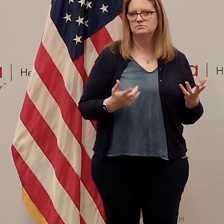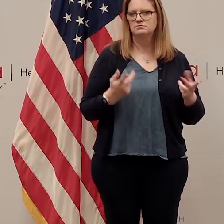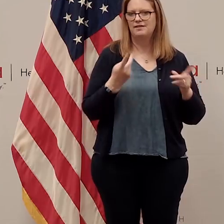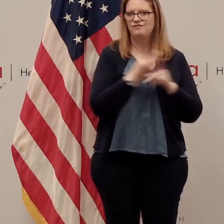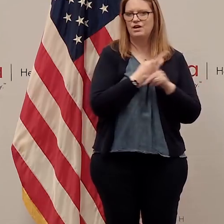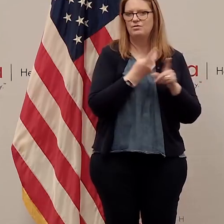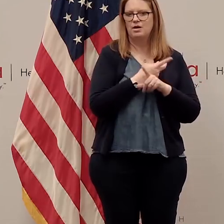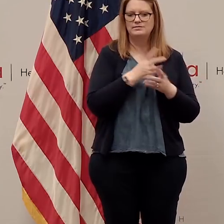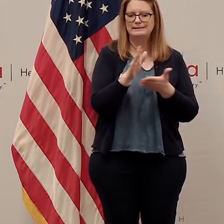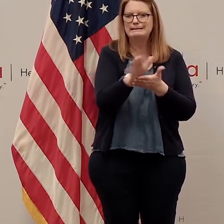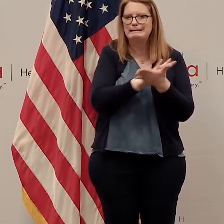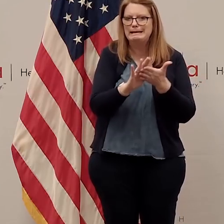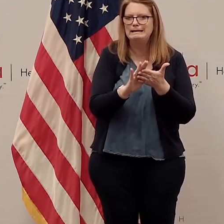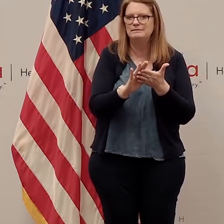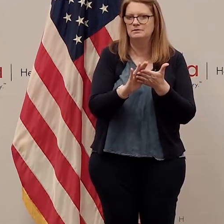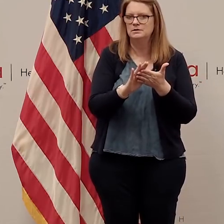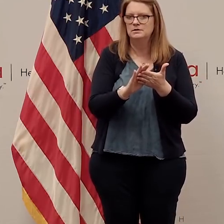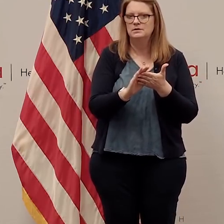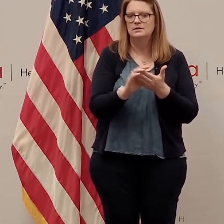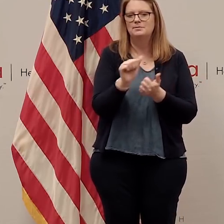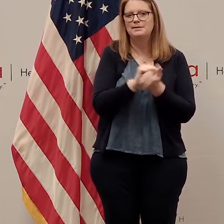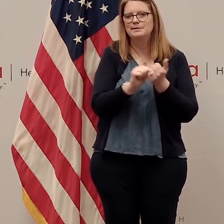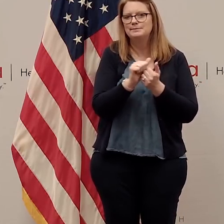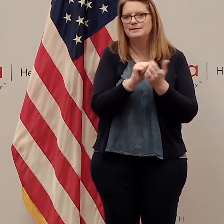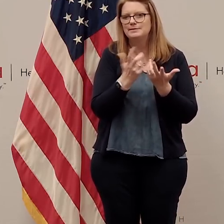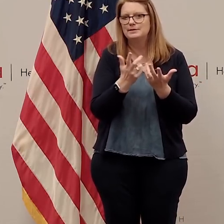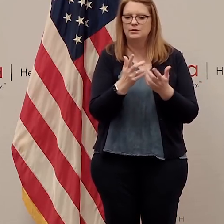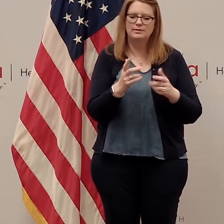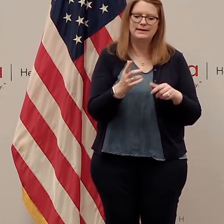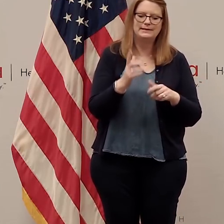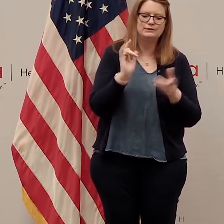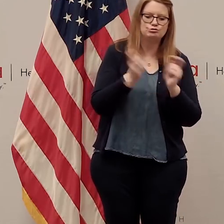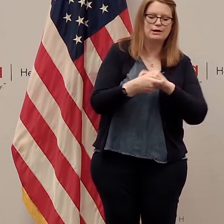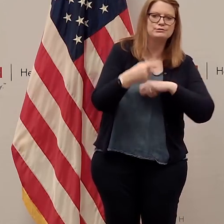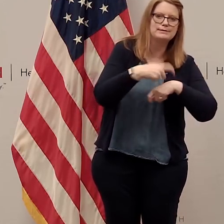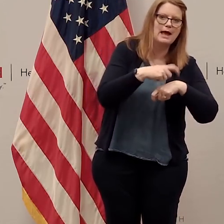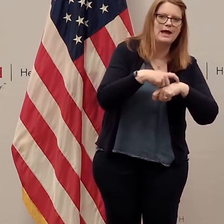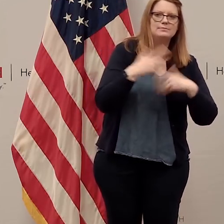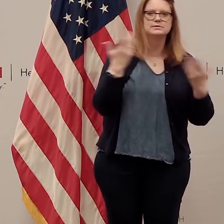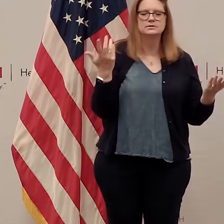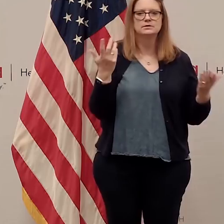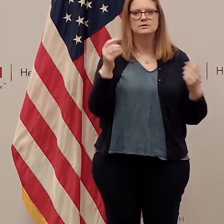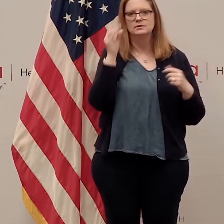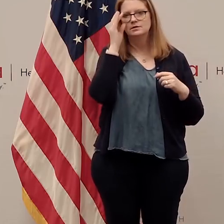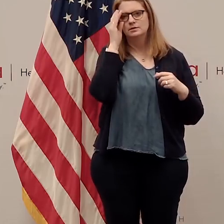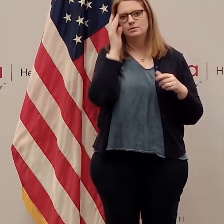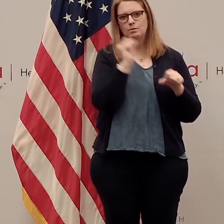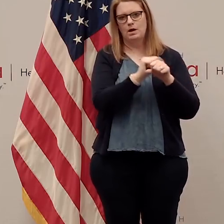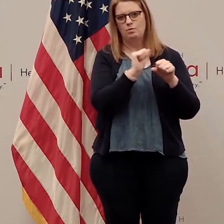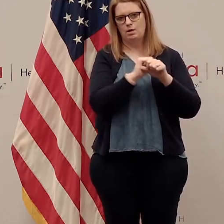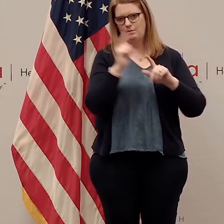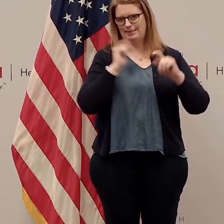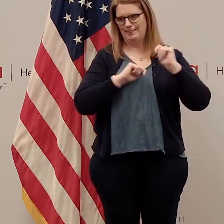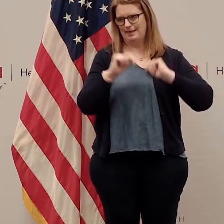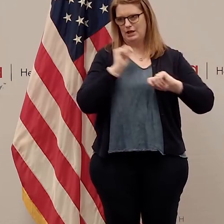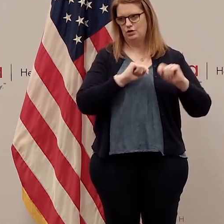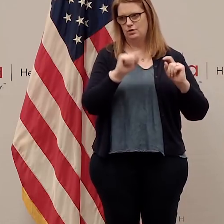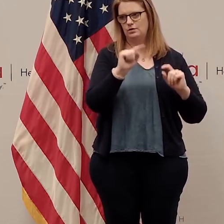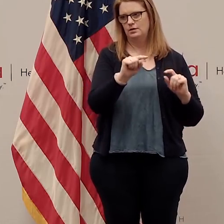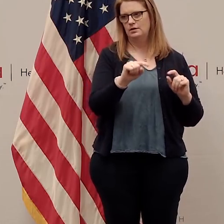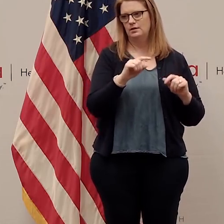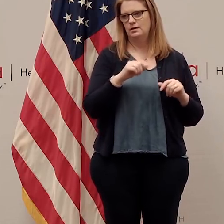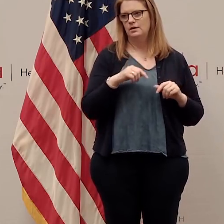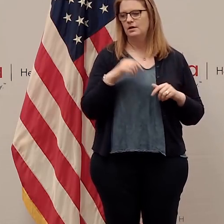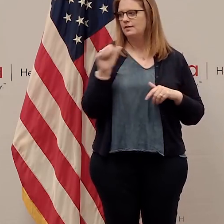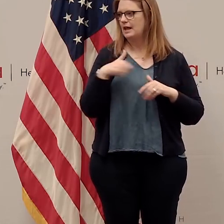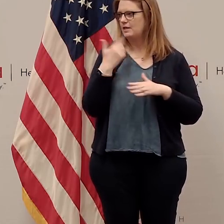out a way to disinfect between shows, maybe to change times, there's ways that they could do that. We want to work with the theater folks to do that. The other part